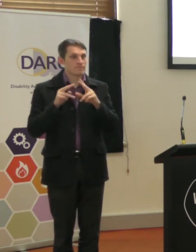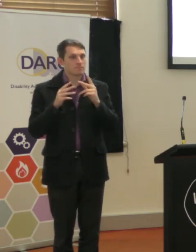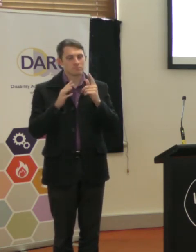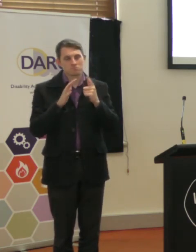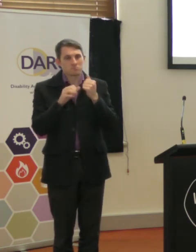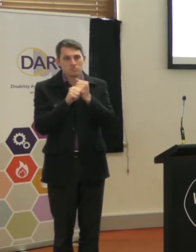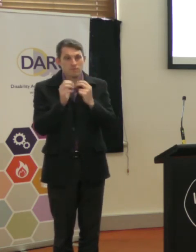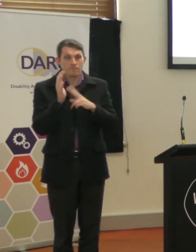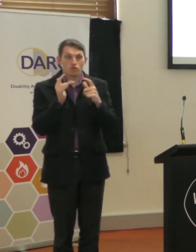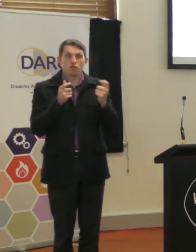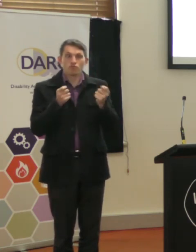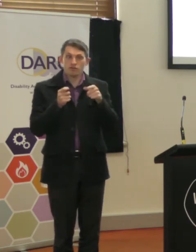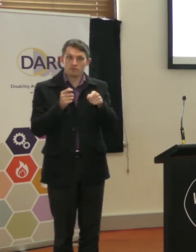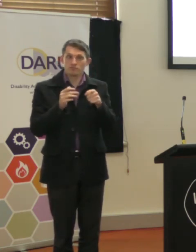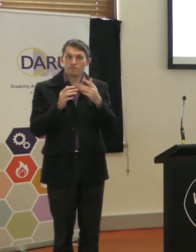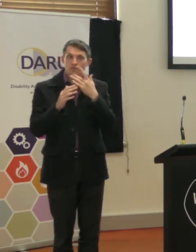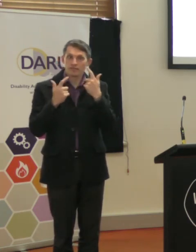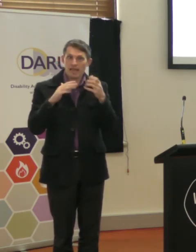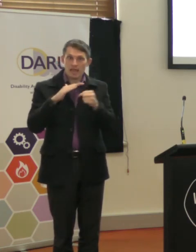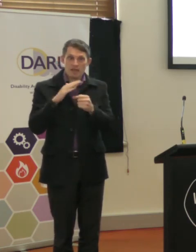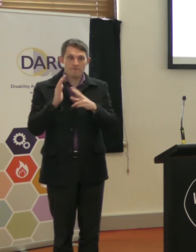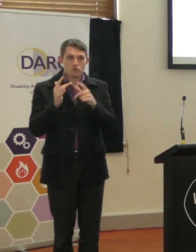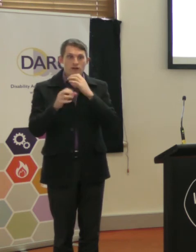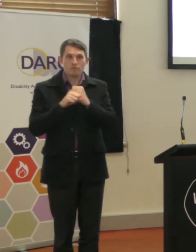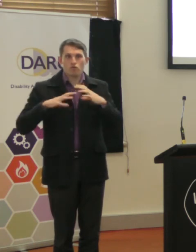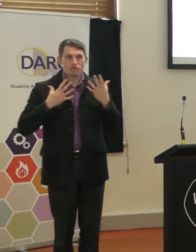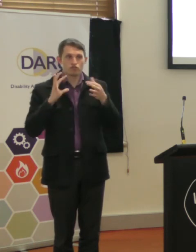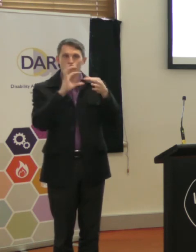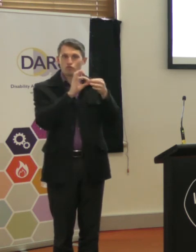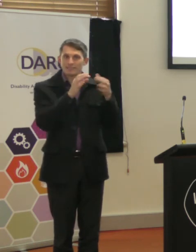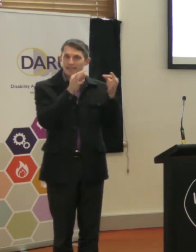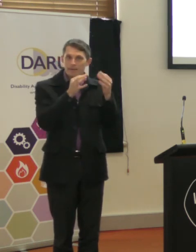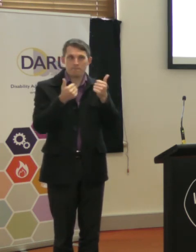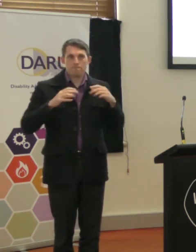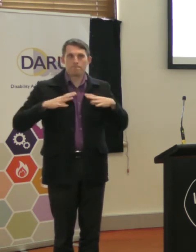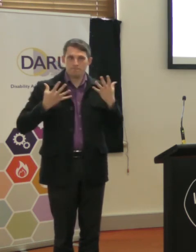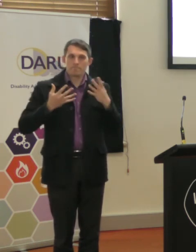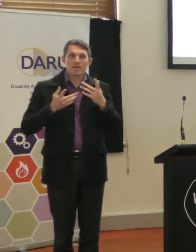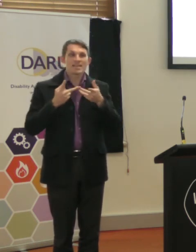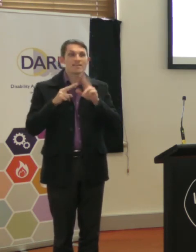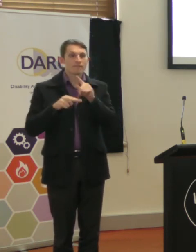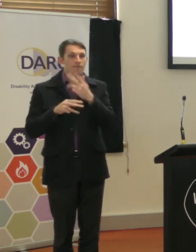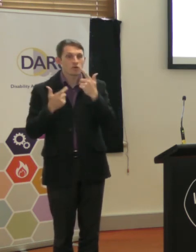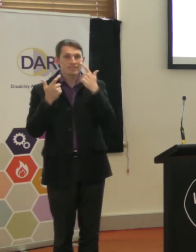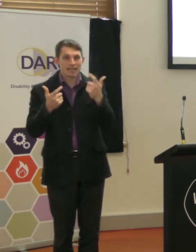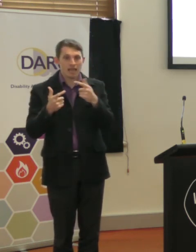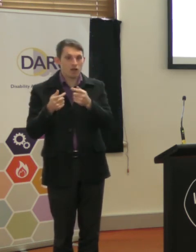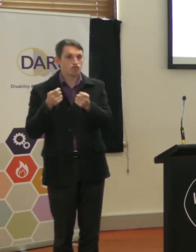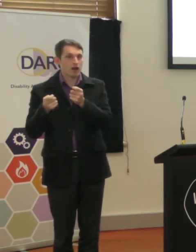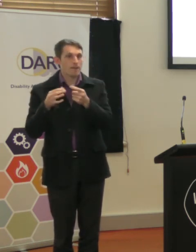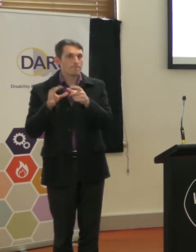for example, the Victorian government has joined, so that's fine. You're easy. If it's foster care run by like